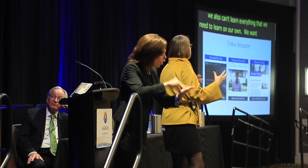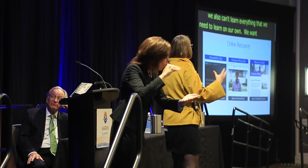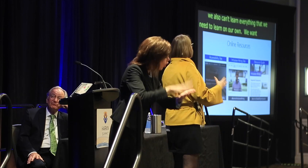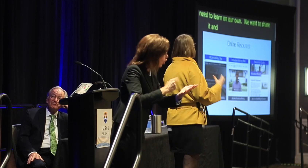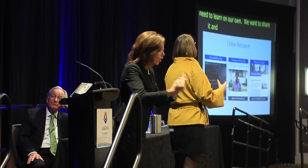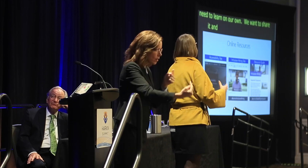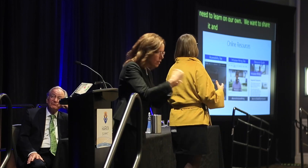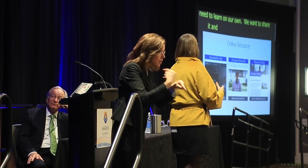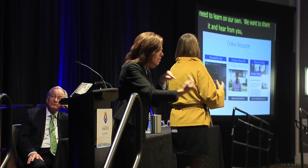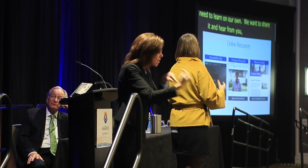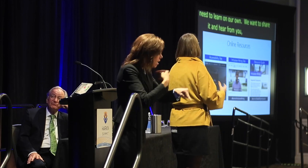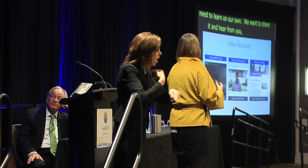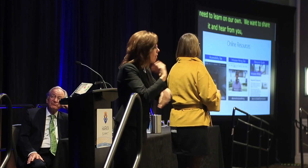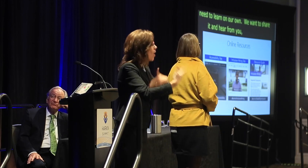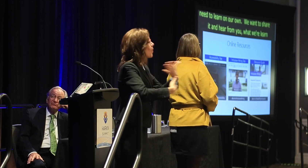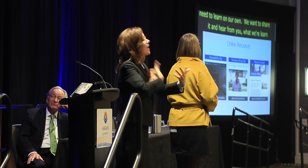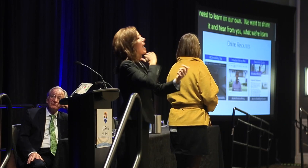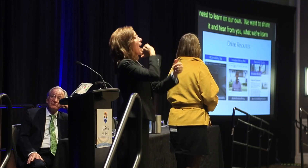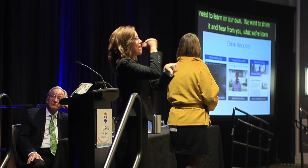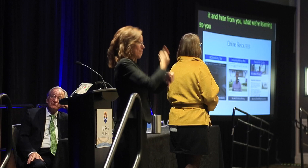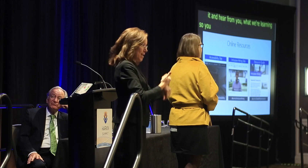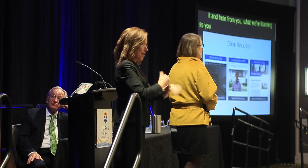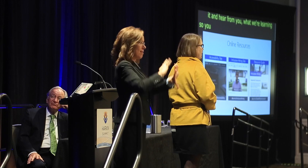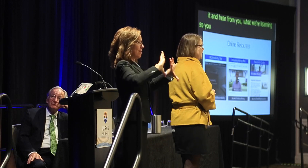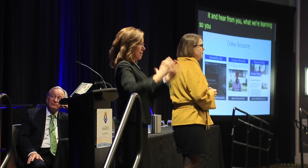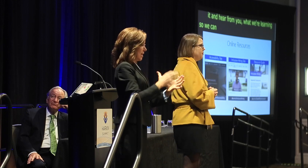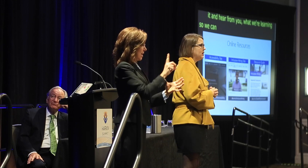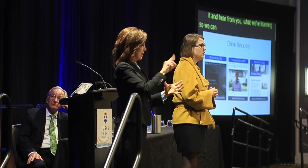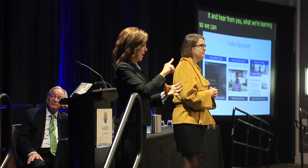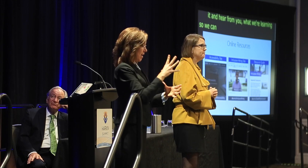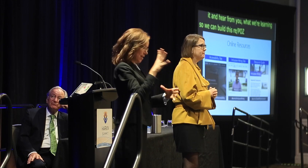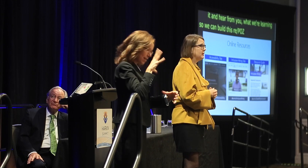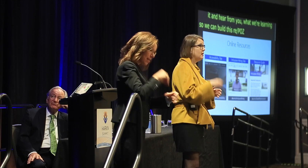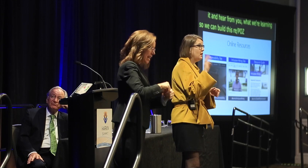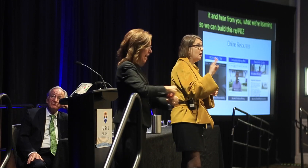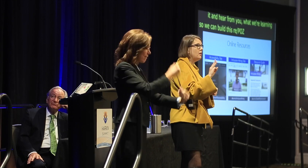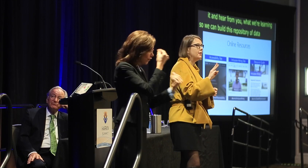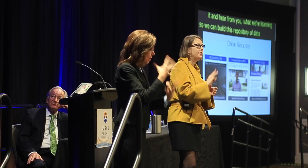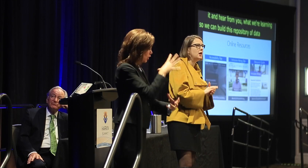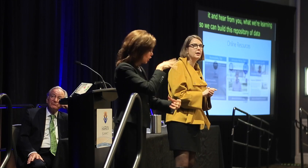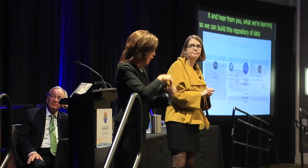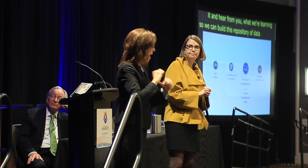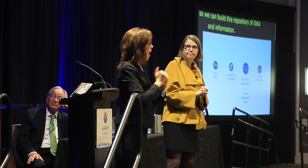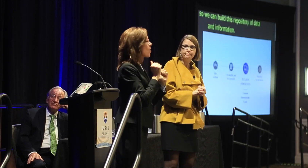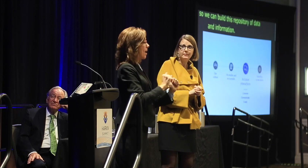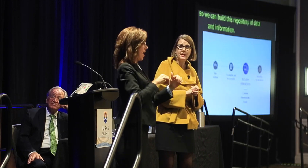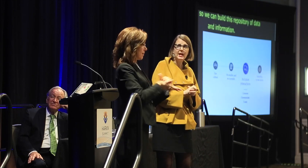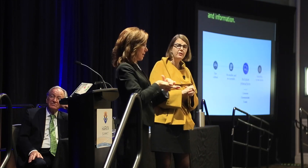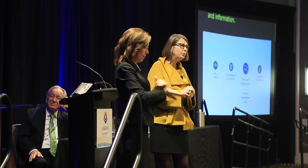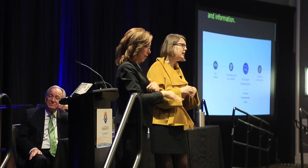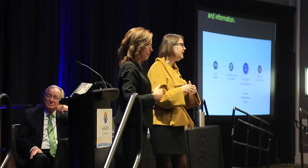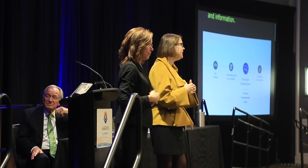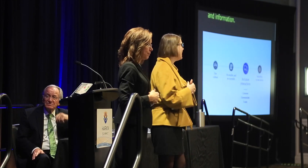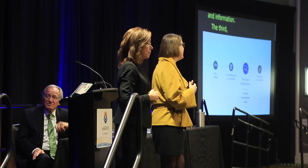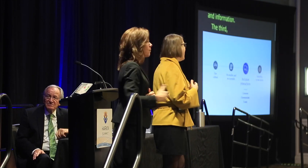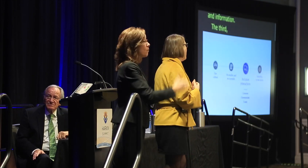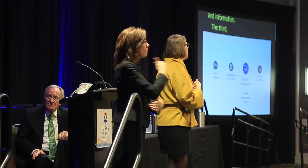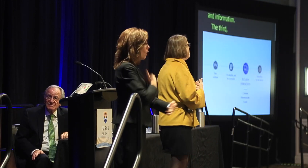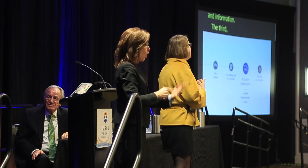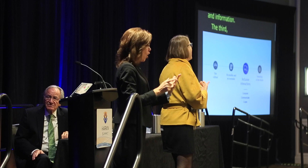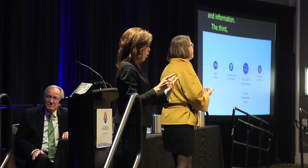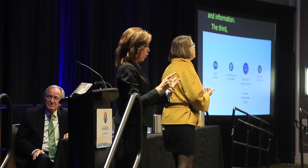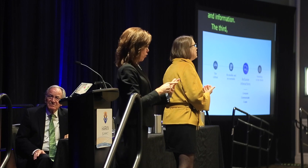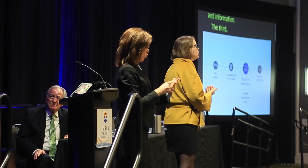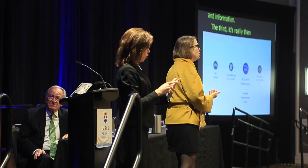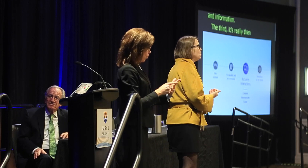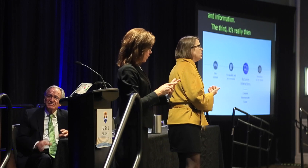you're learning, so we can build this repository of data and information. The third, it's really then how